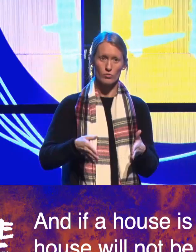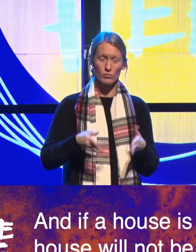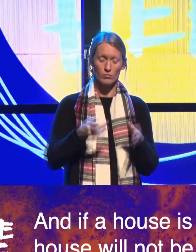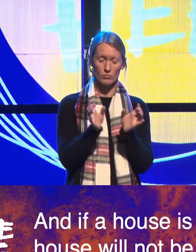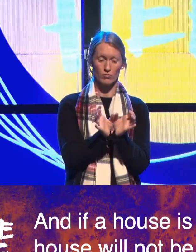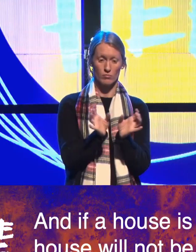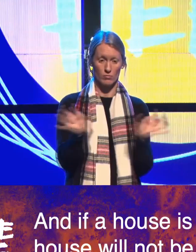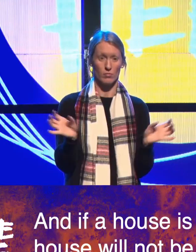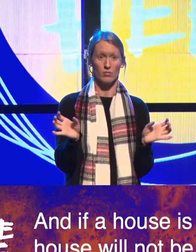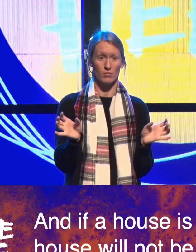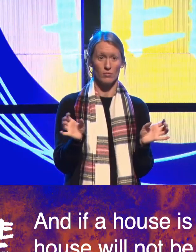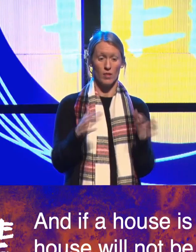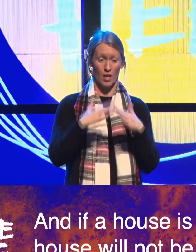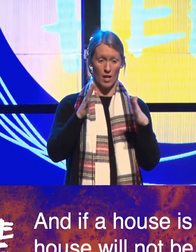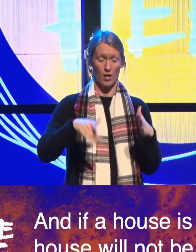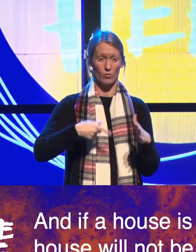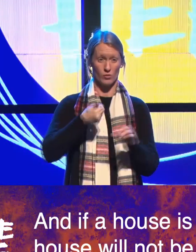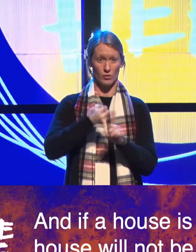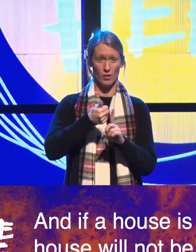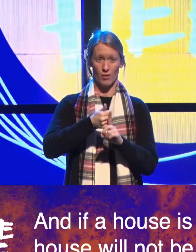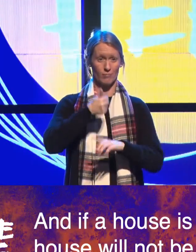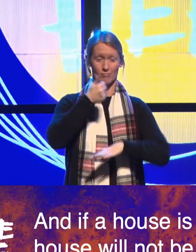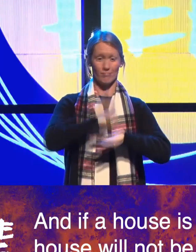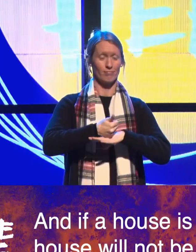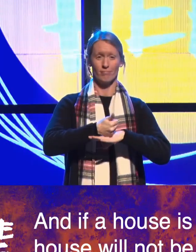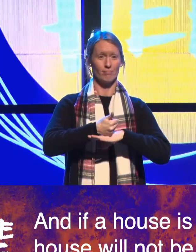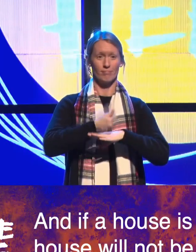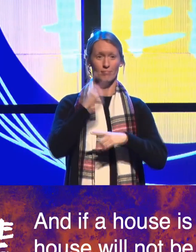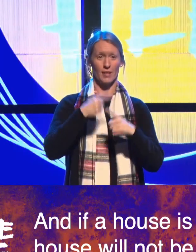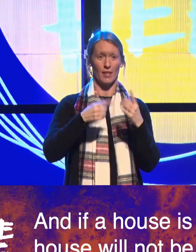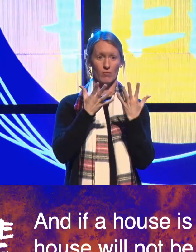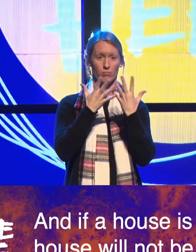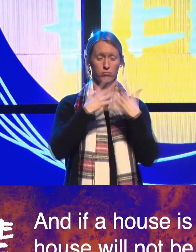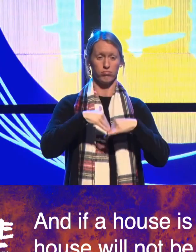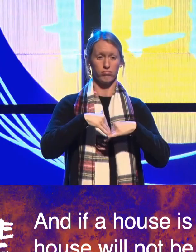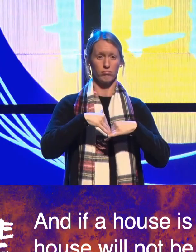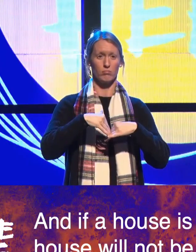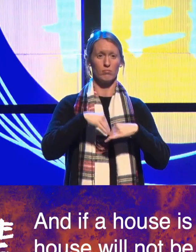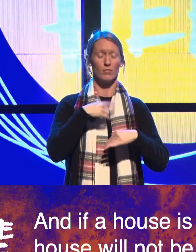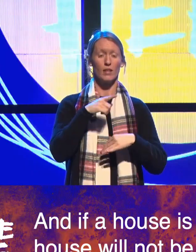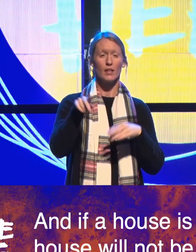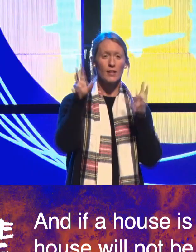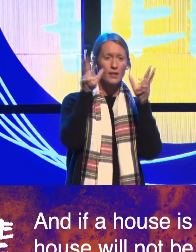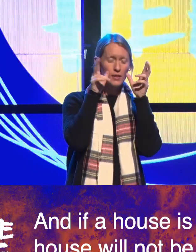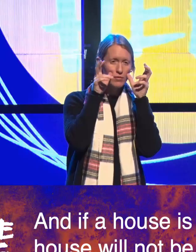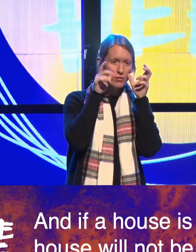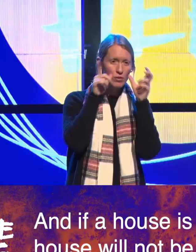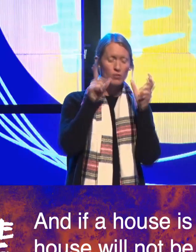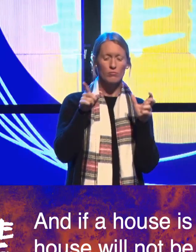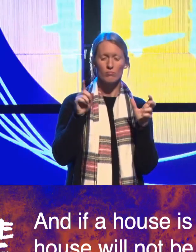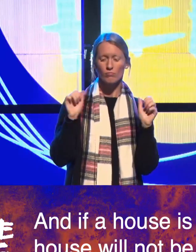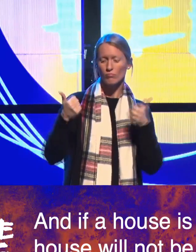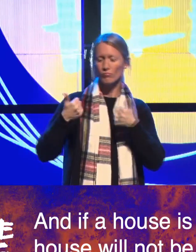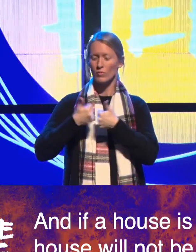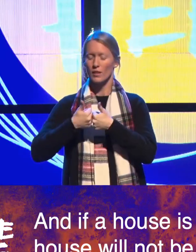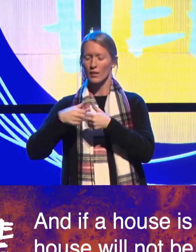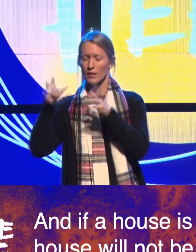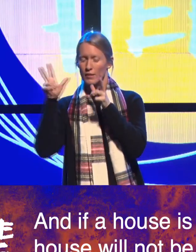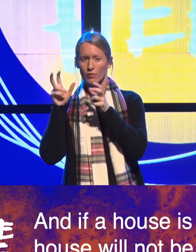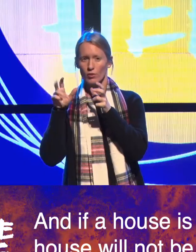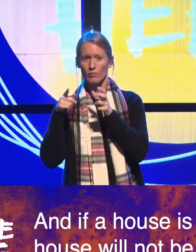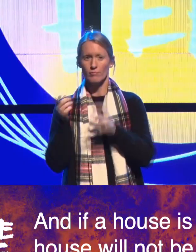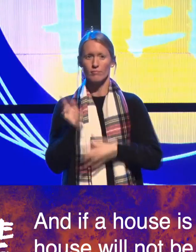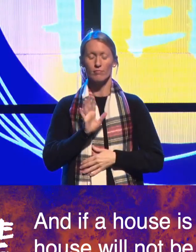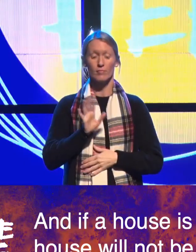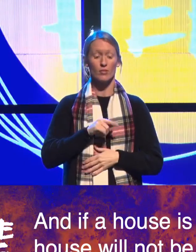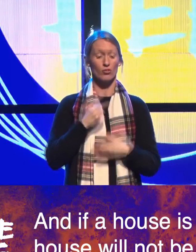itself, that house will not be able to stand. So how does Satan work against Satan? Evil doesn't work against evil. It just exists. Because if evil